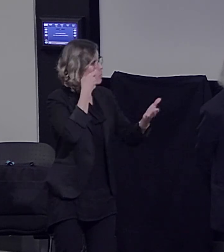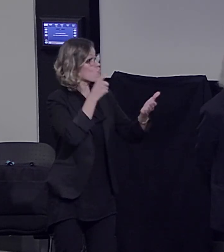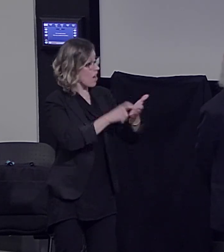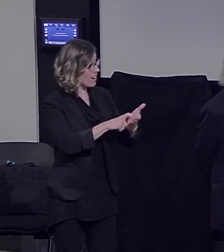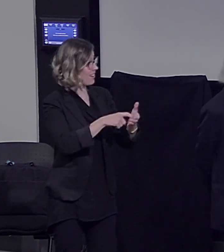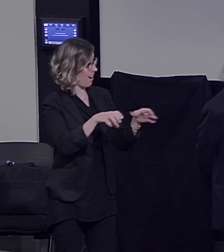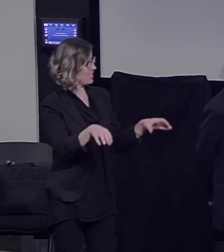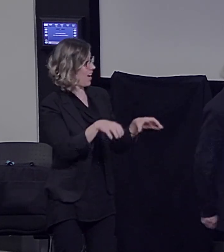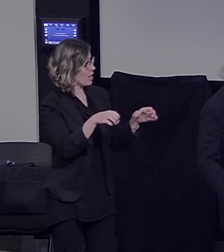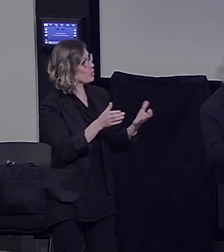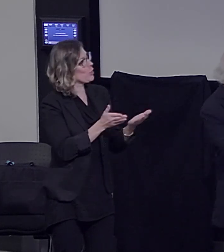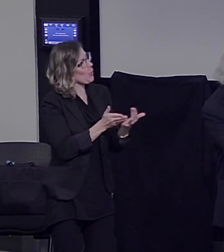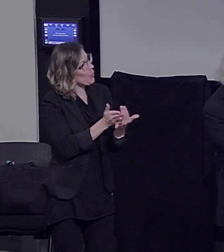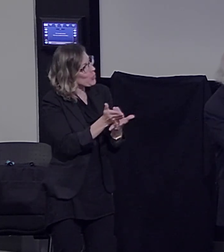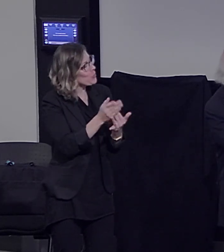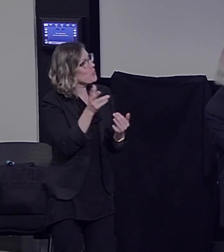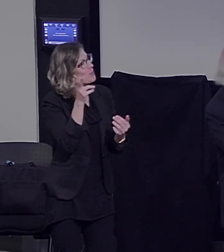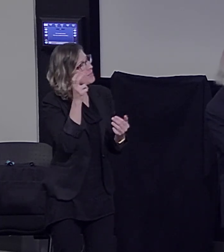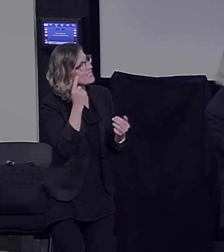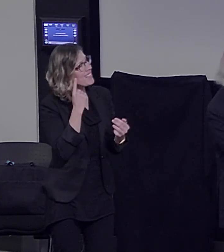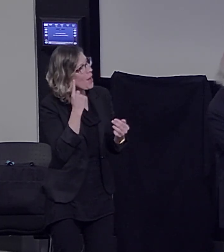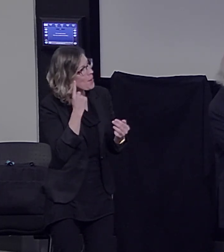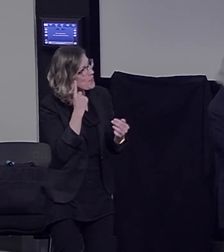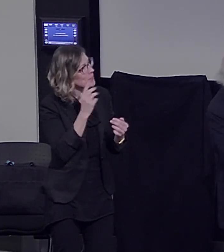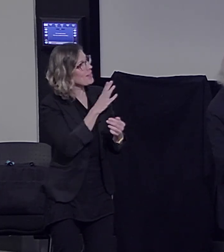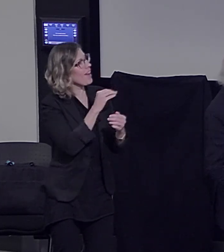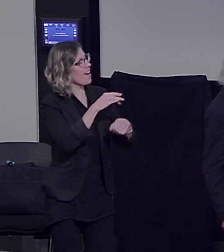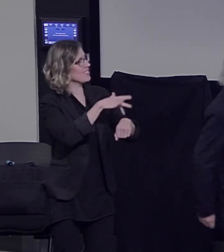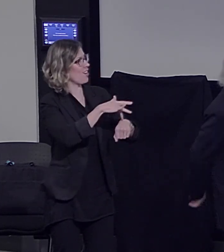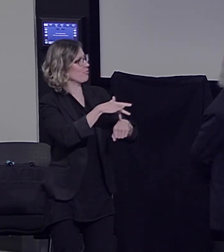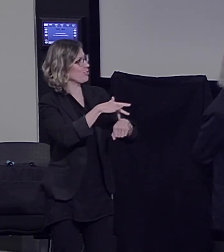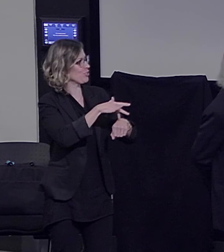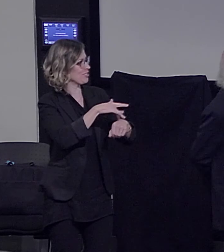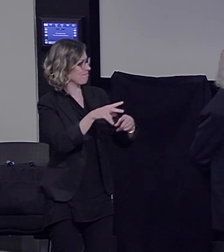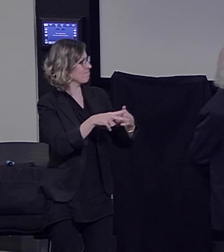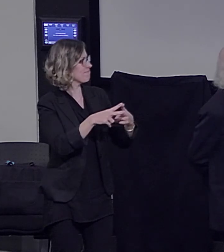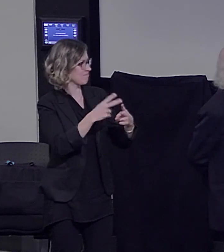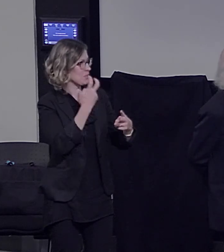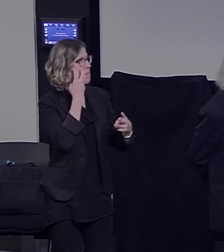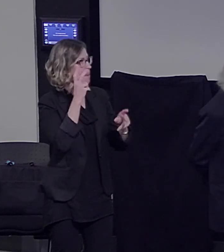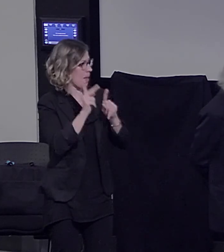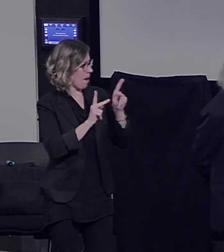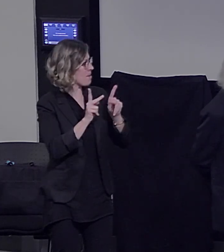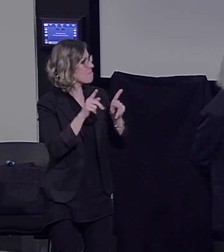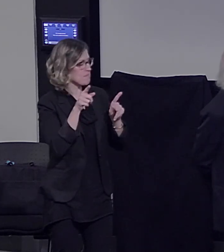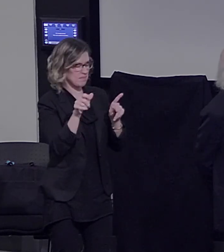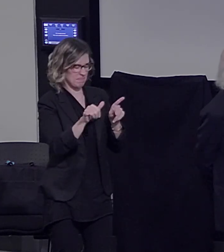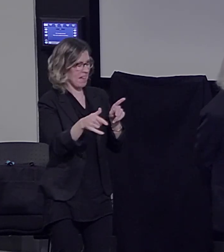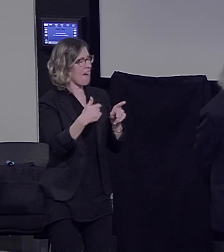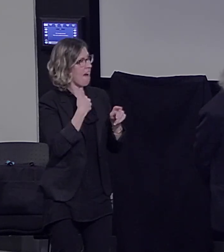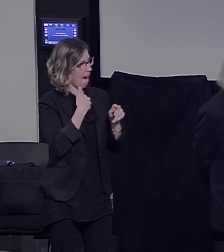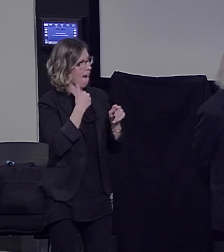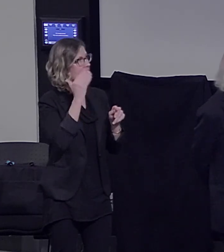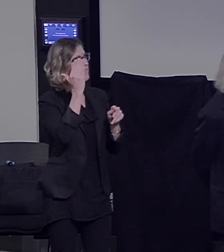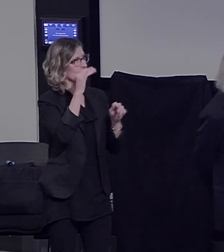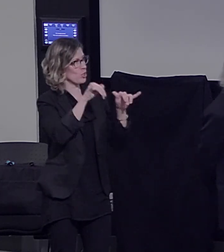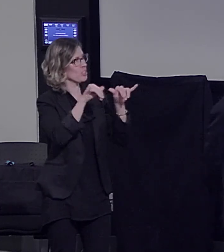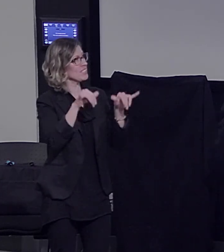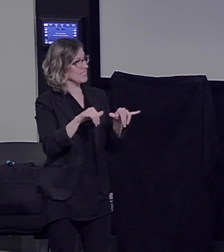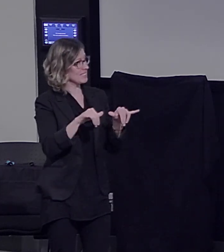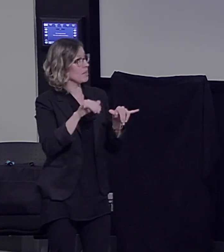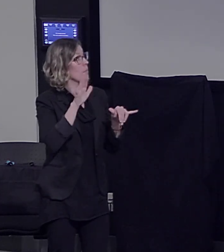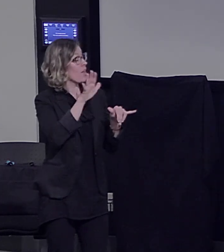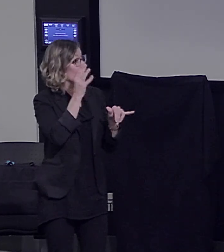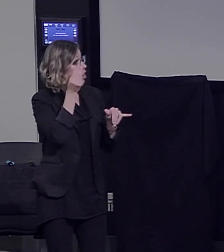action through audition and through tactile. So blind people have the mirror system and the